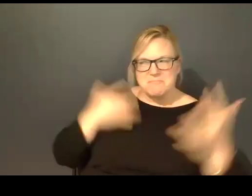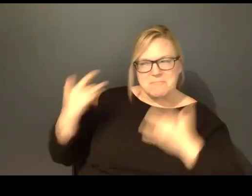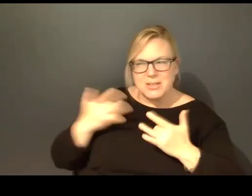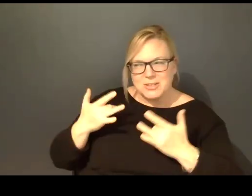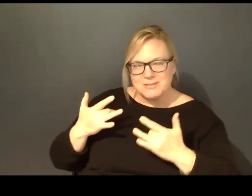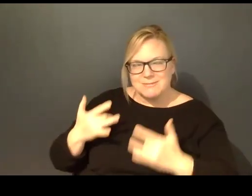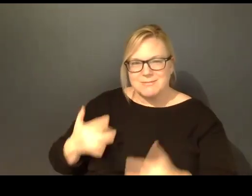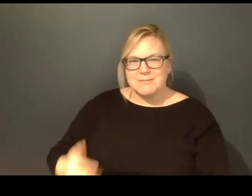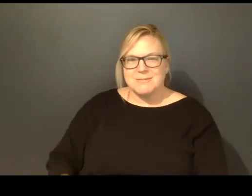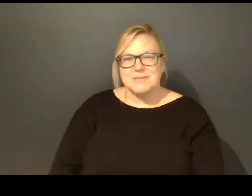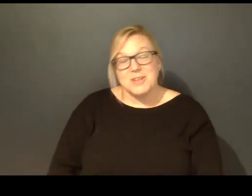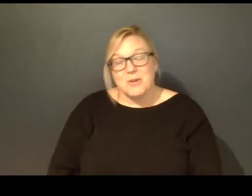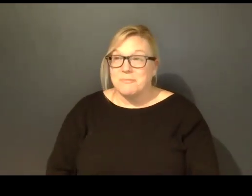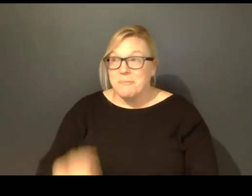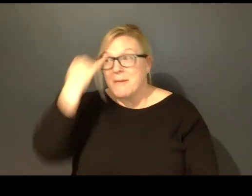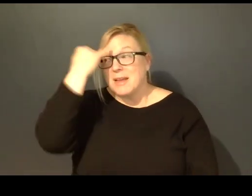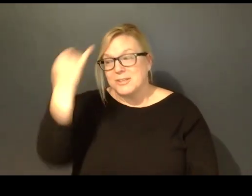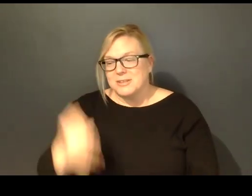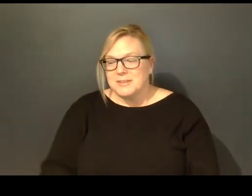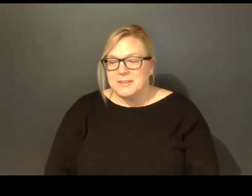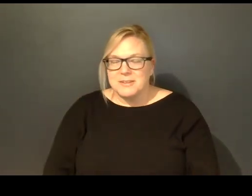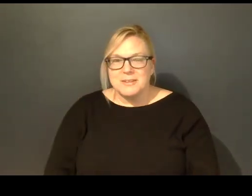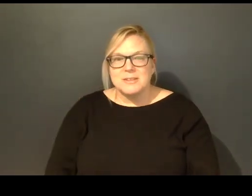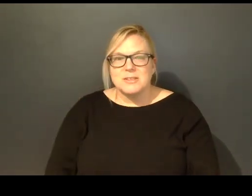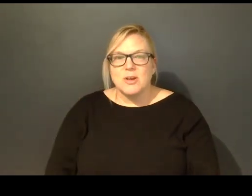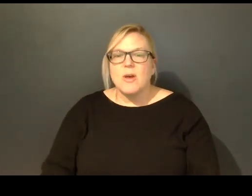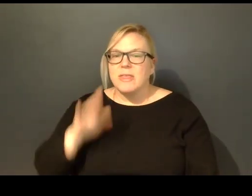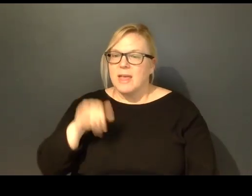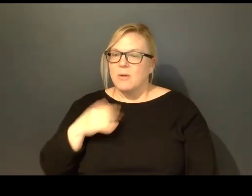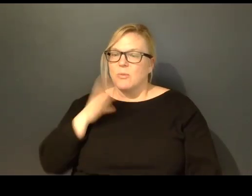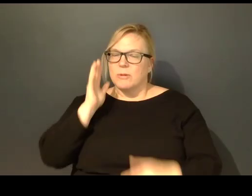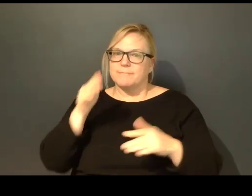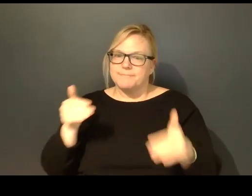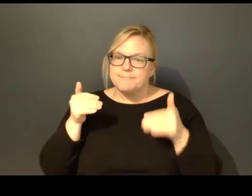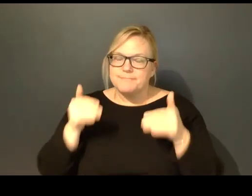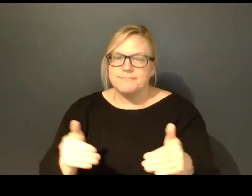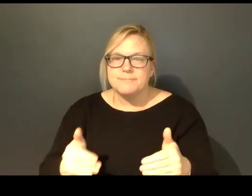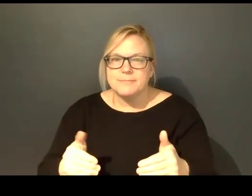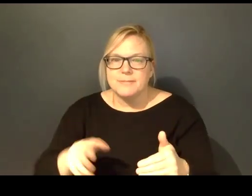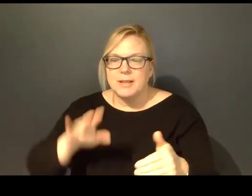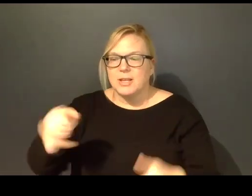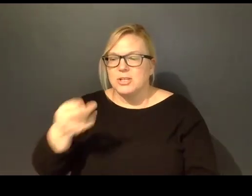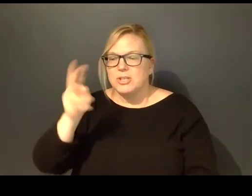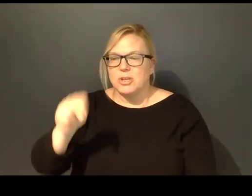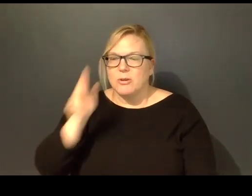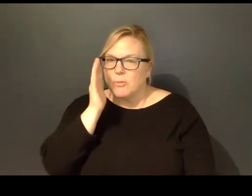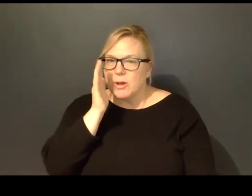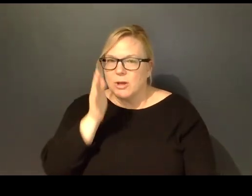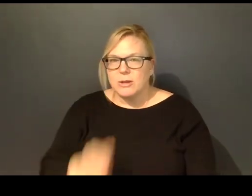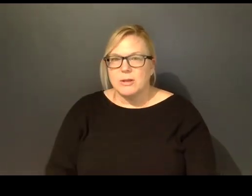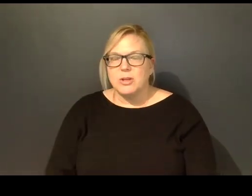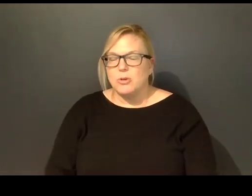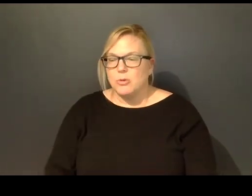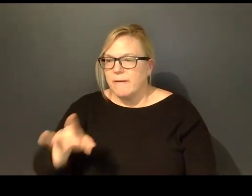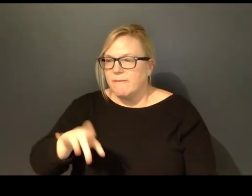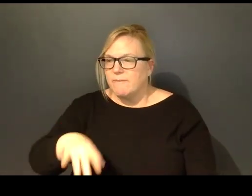it. Imagine that from me. But that will be launching in January. You'll be able to find links on